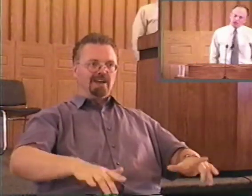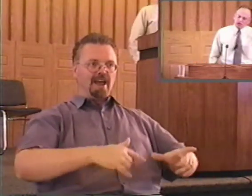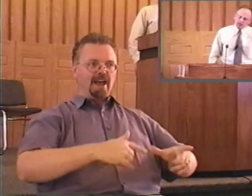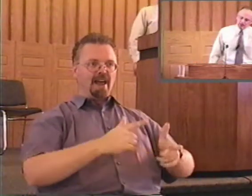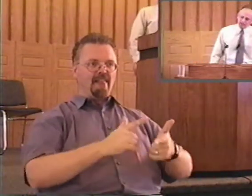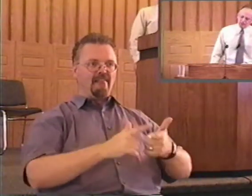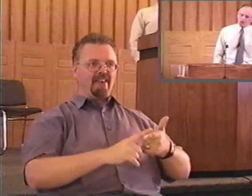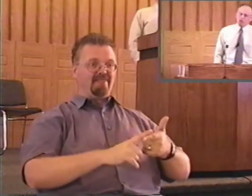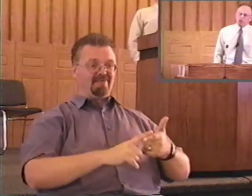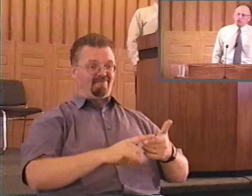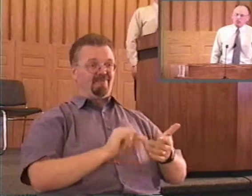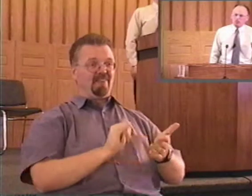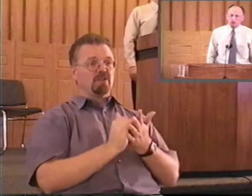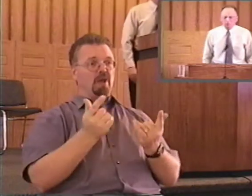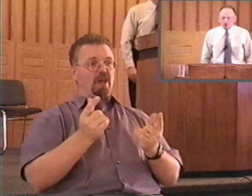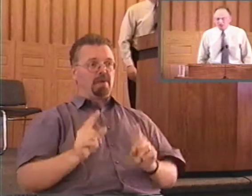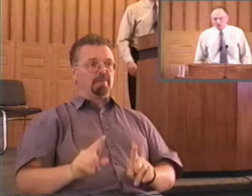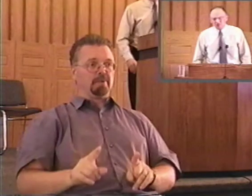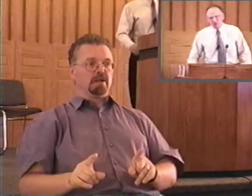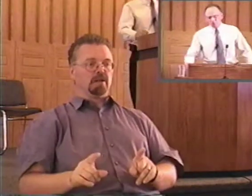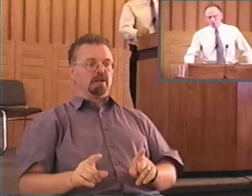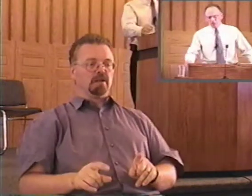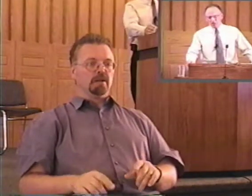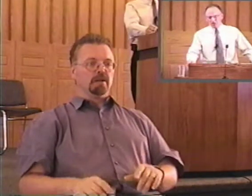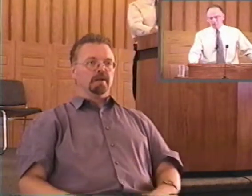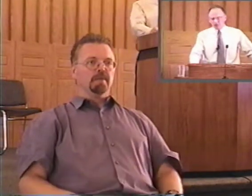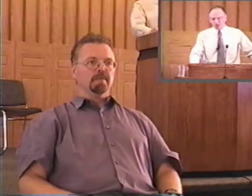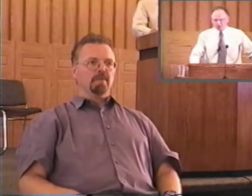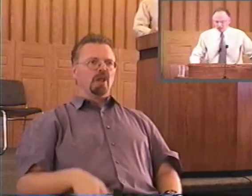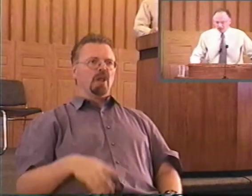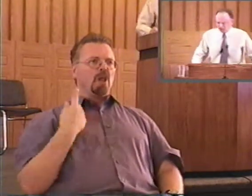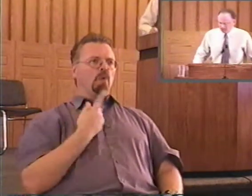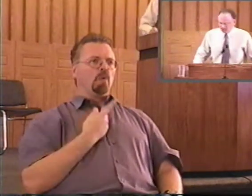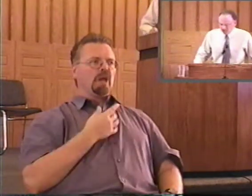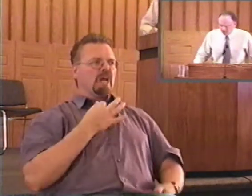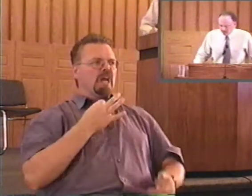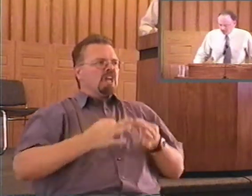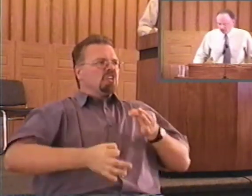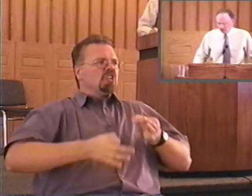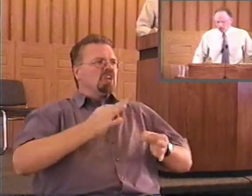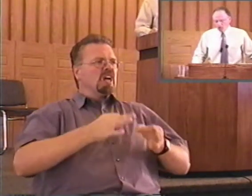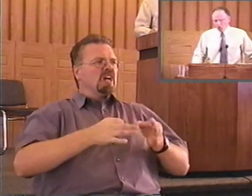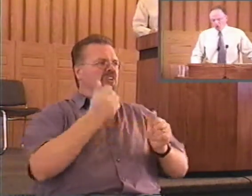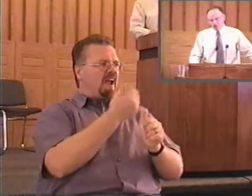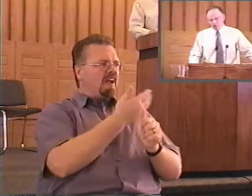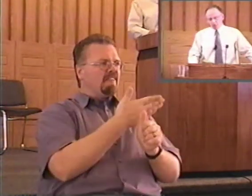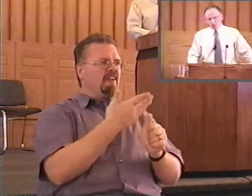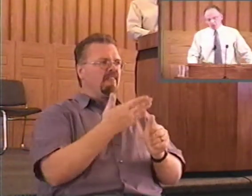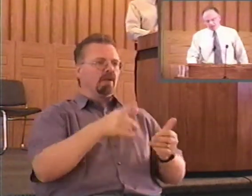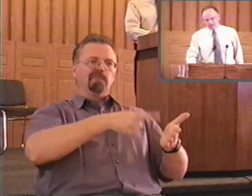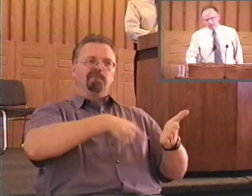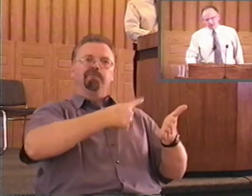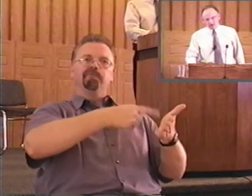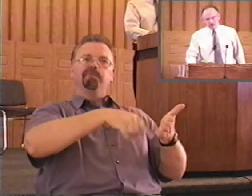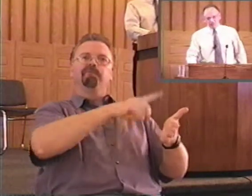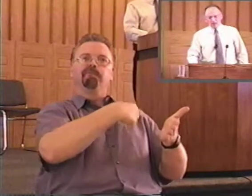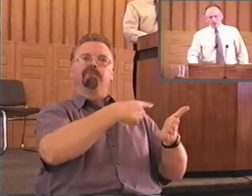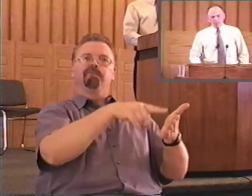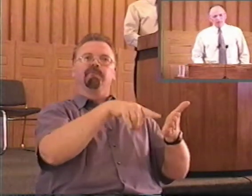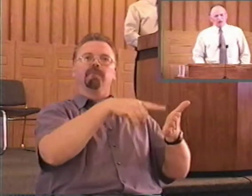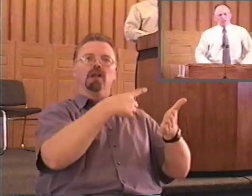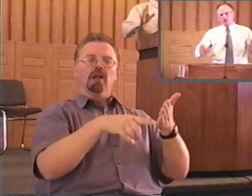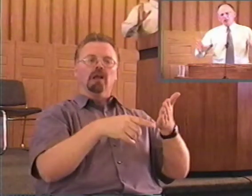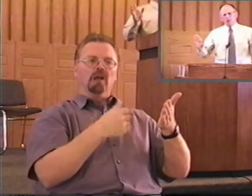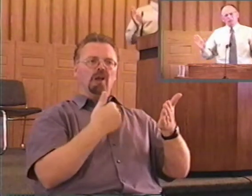says, judge not, lest ye be judged. But we're so judgmental. We criticize everything. We have an opinion of